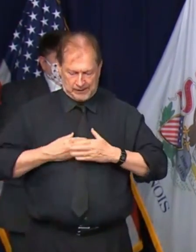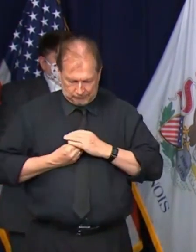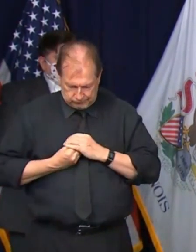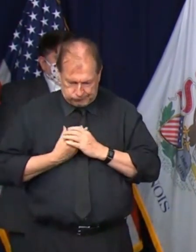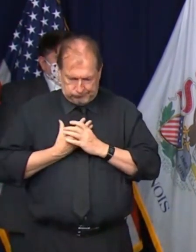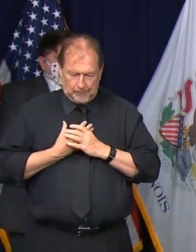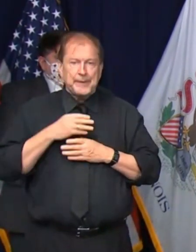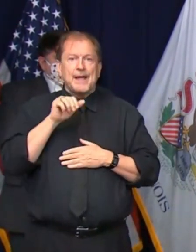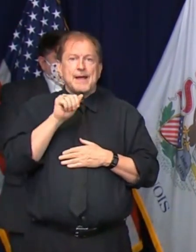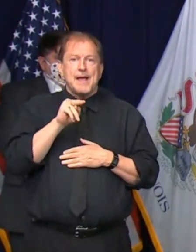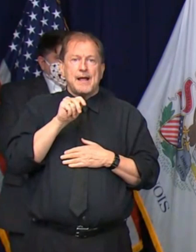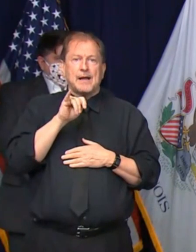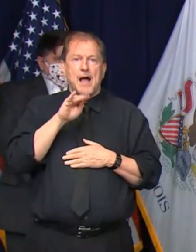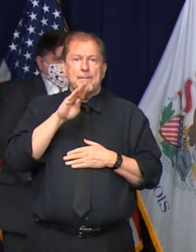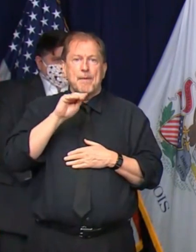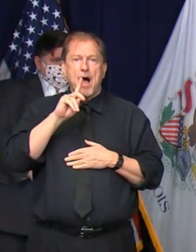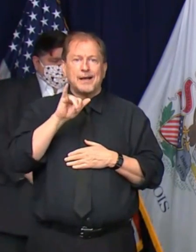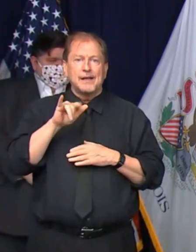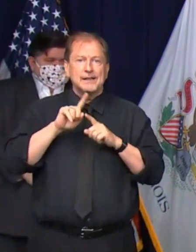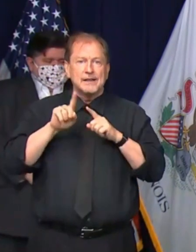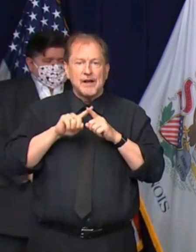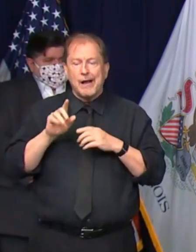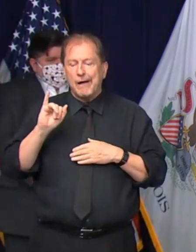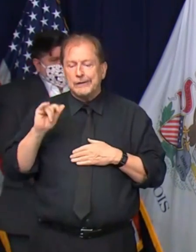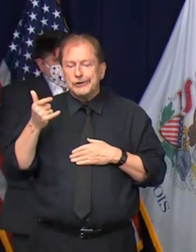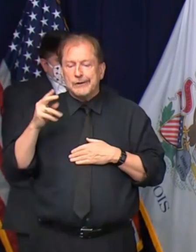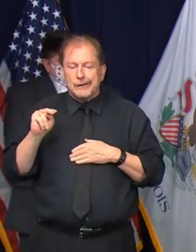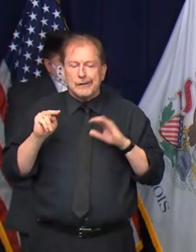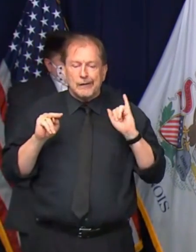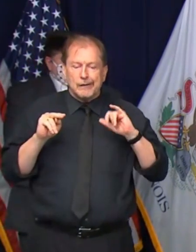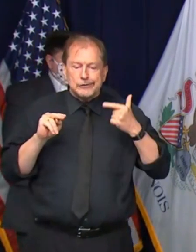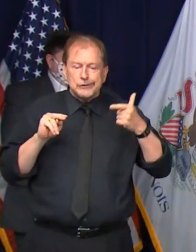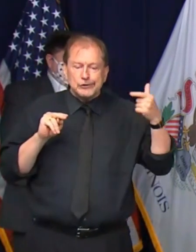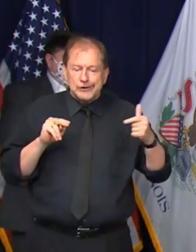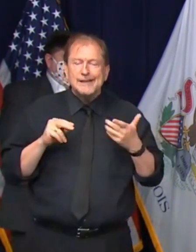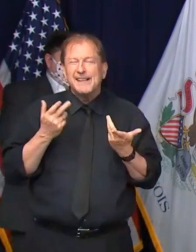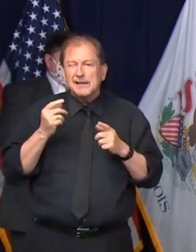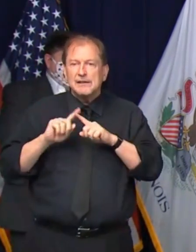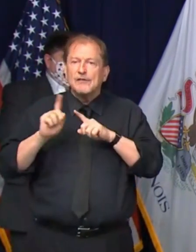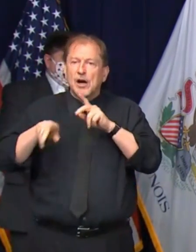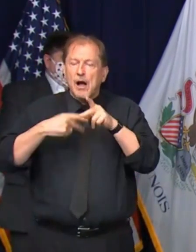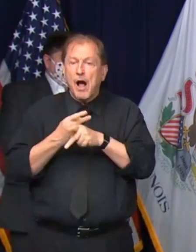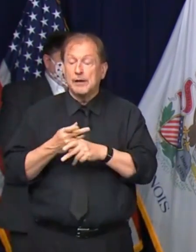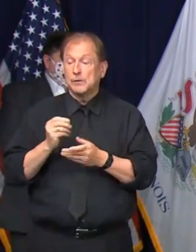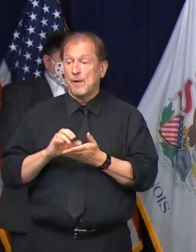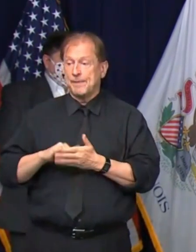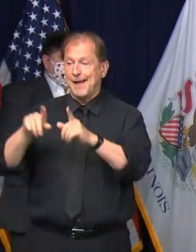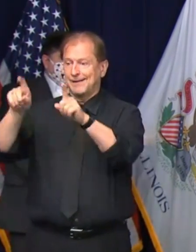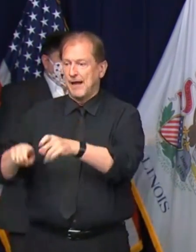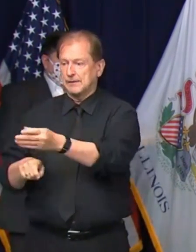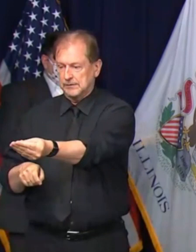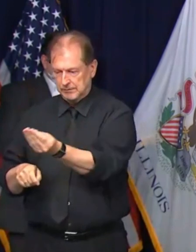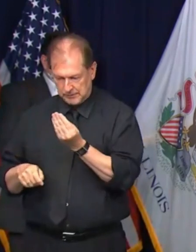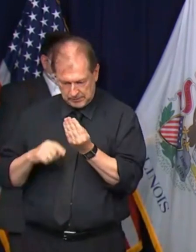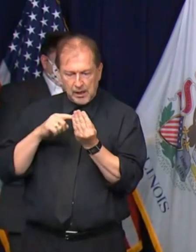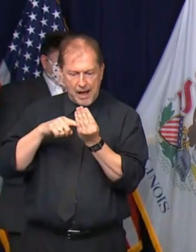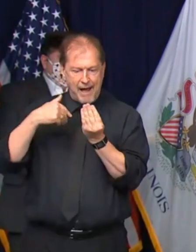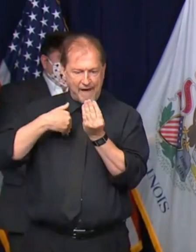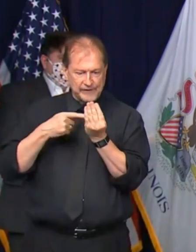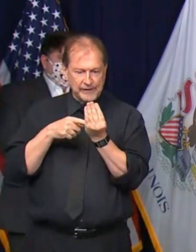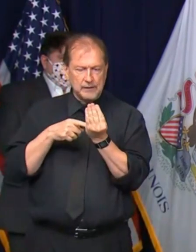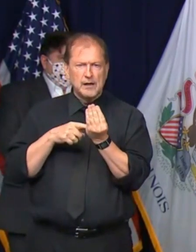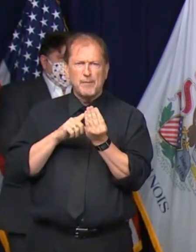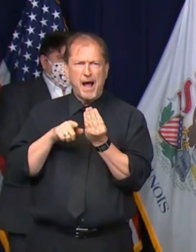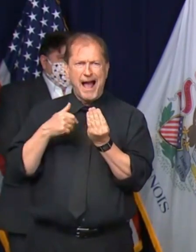antibodies. There's the IgG antibody, there's the IgM antibody, and so trying to figure out what level of